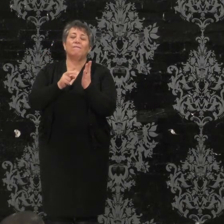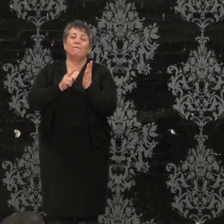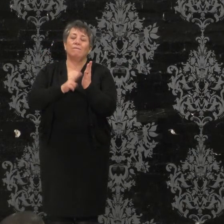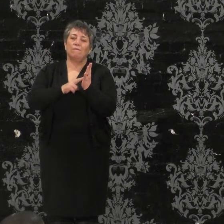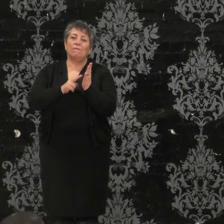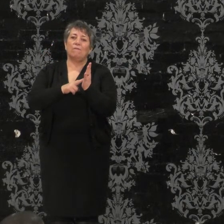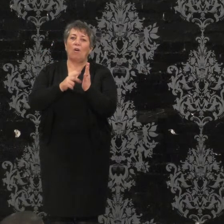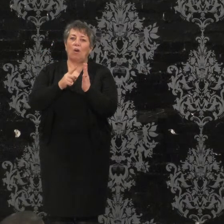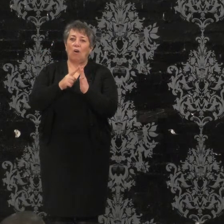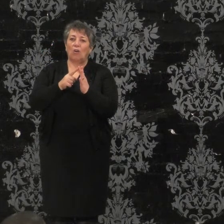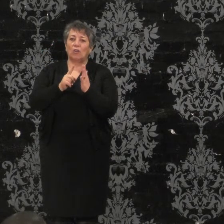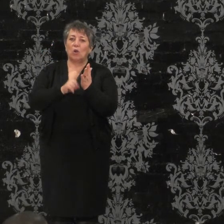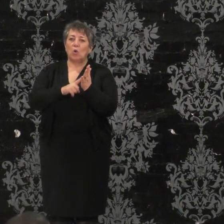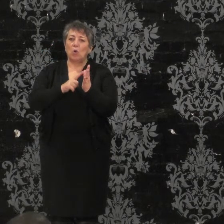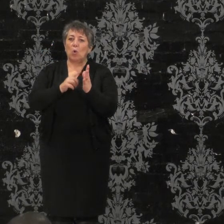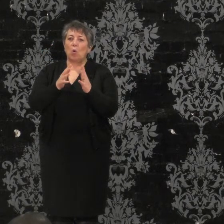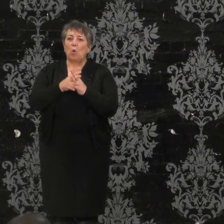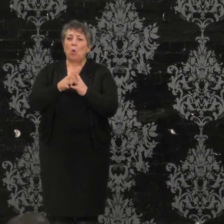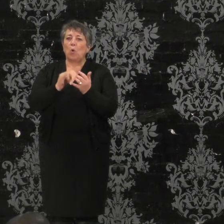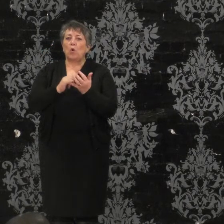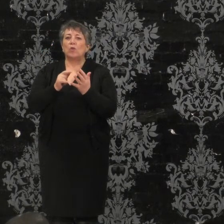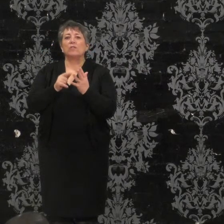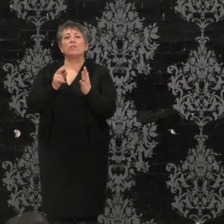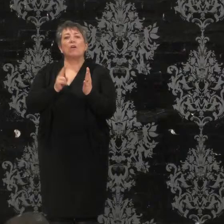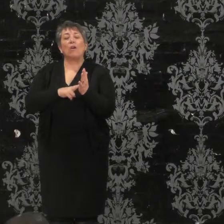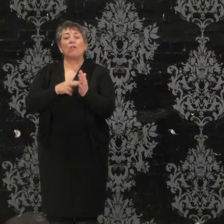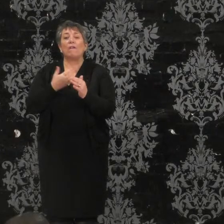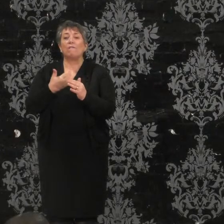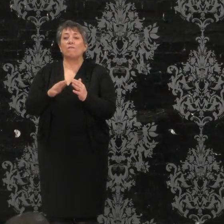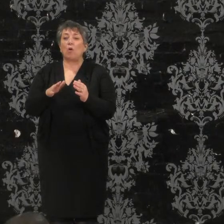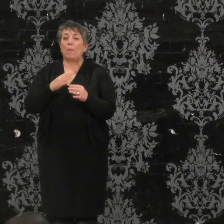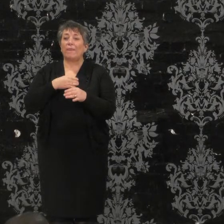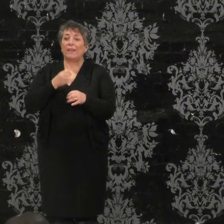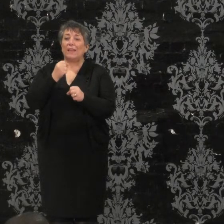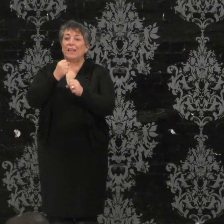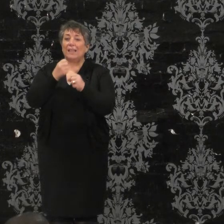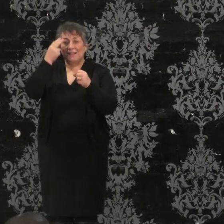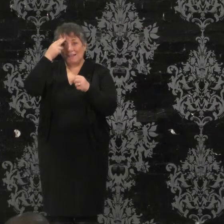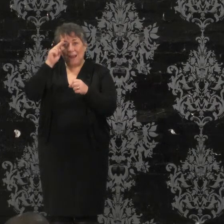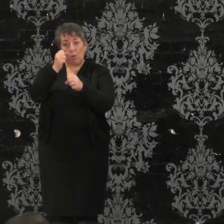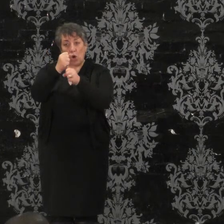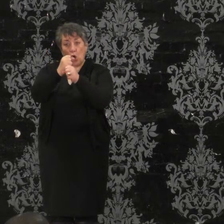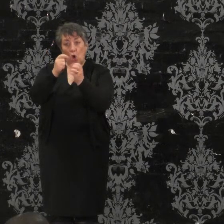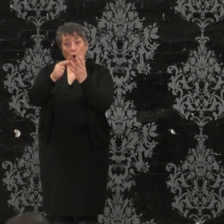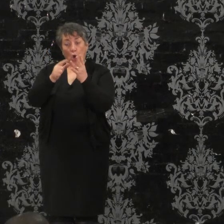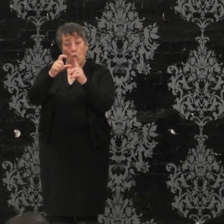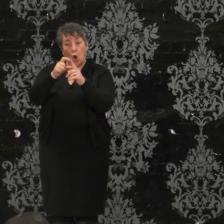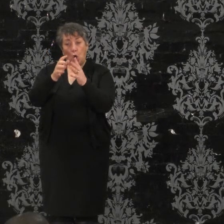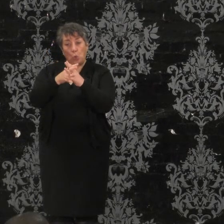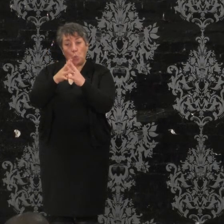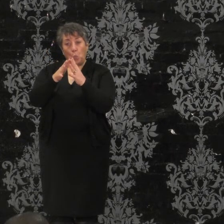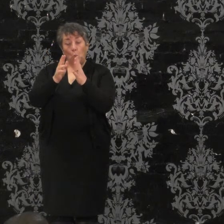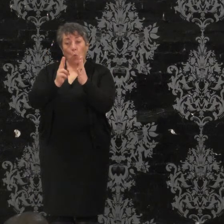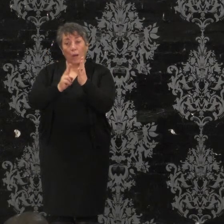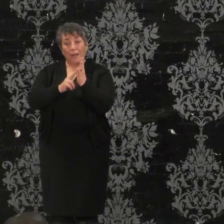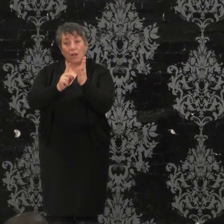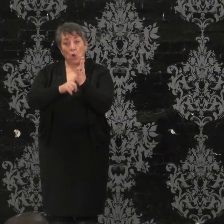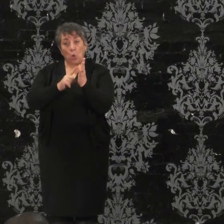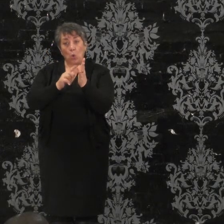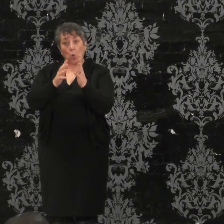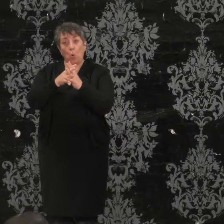Foundation. I'm a mum, I'm a practitioner, a